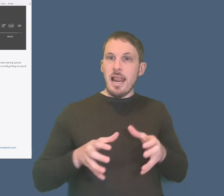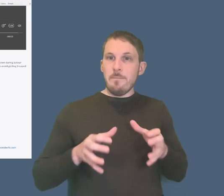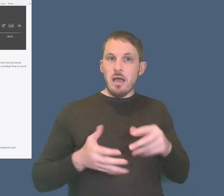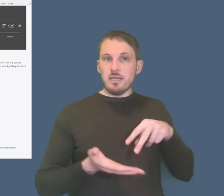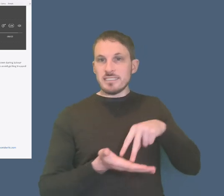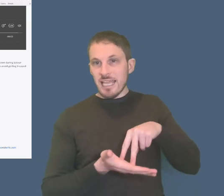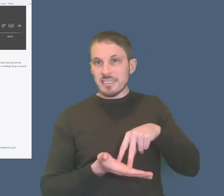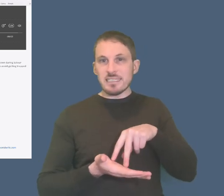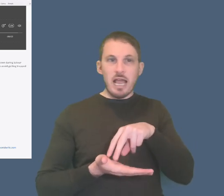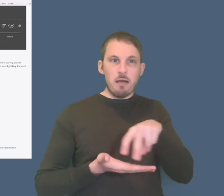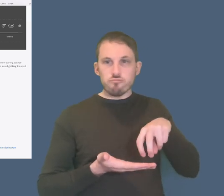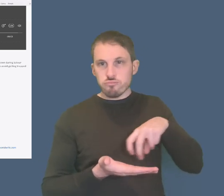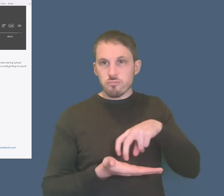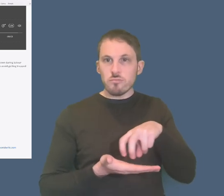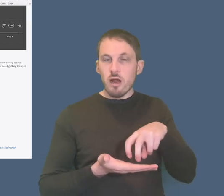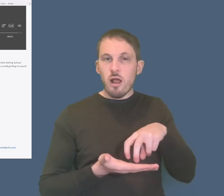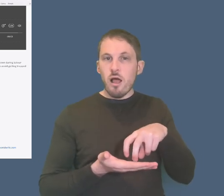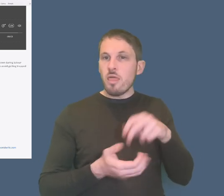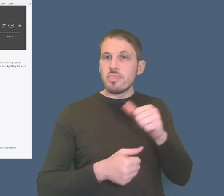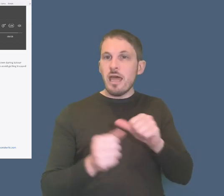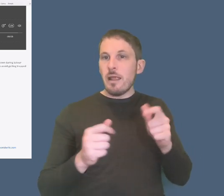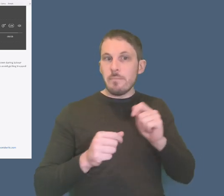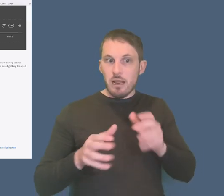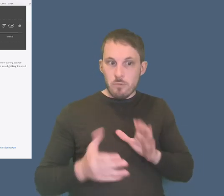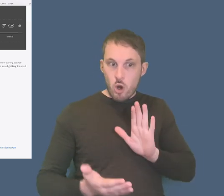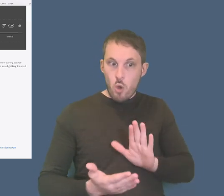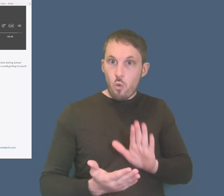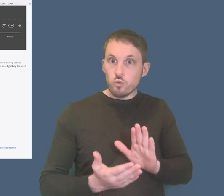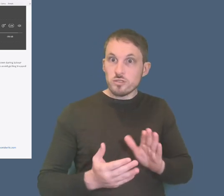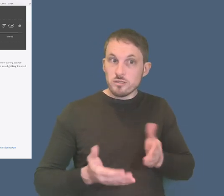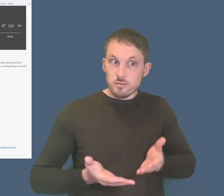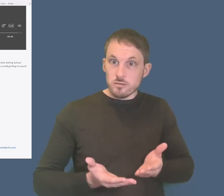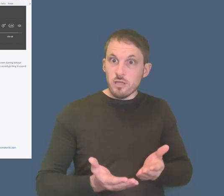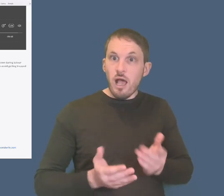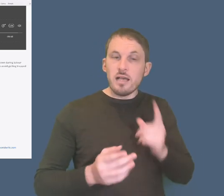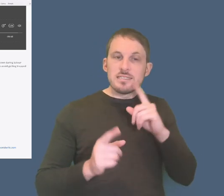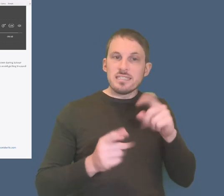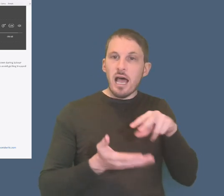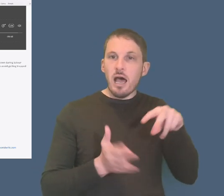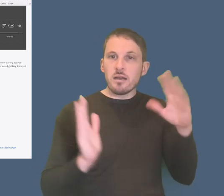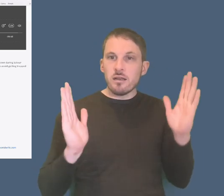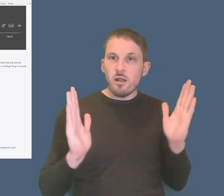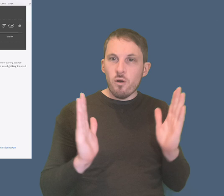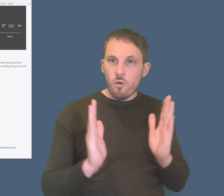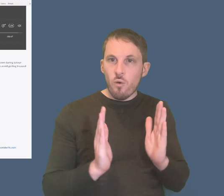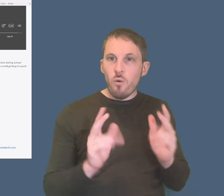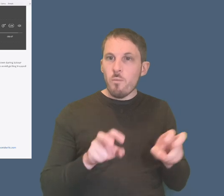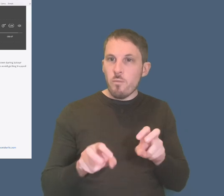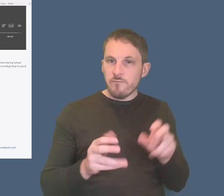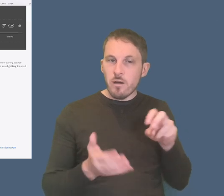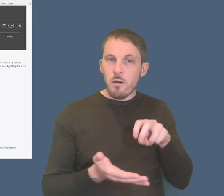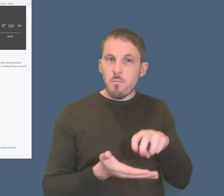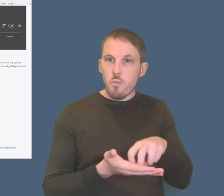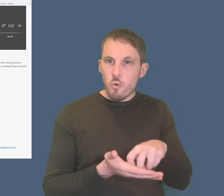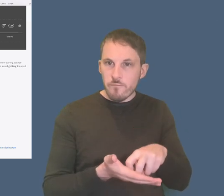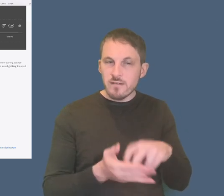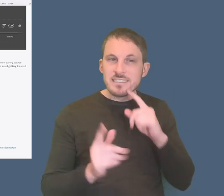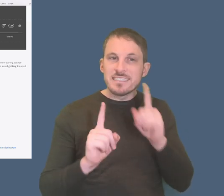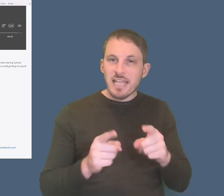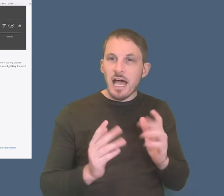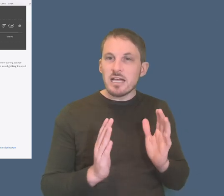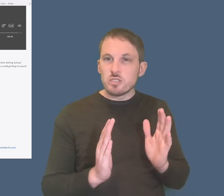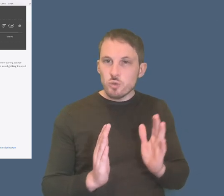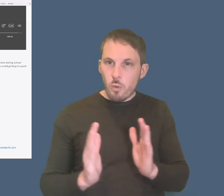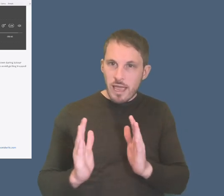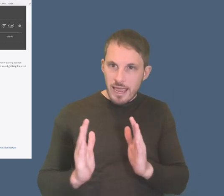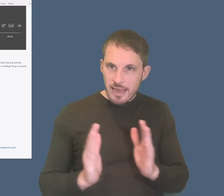walking positions to lower down leaning positions. At first, they'll often sway and move, and then